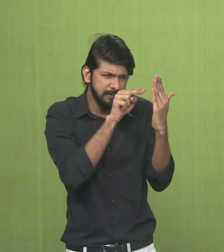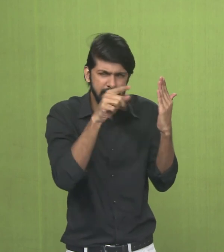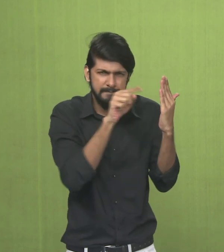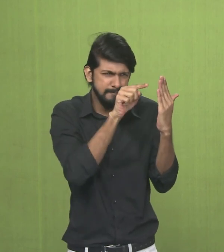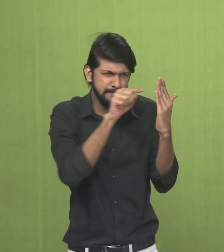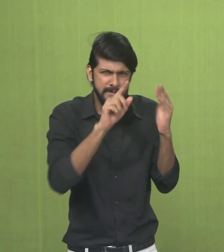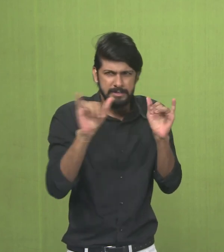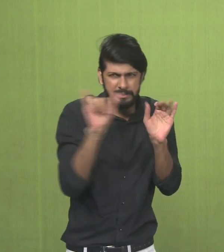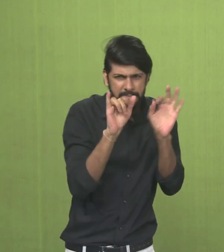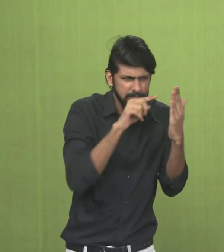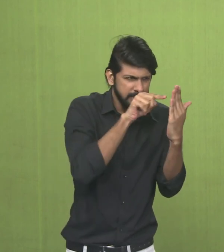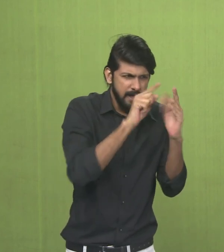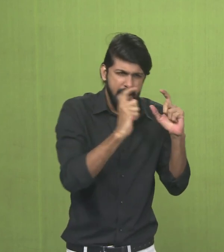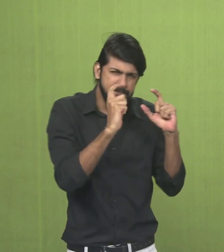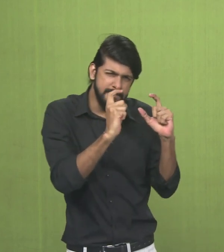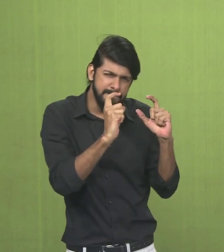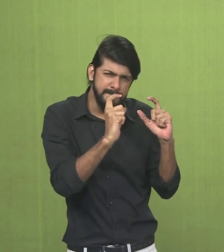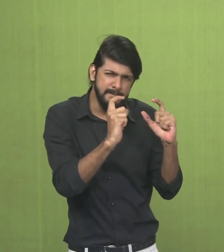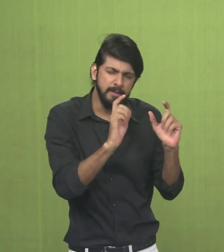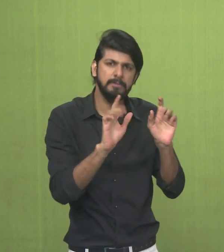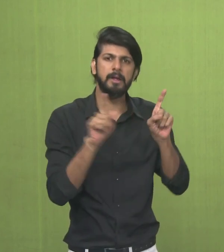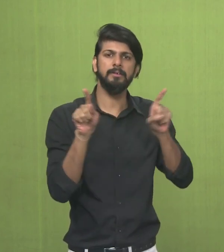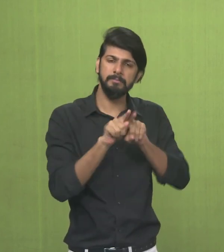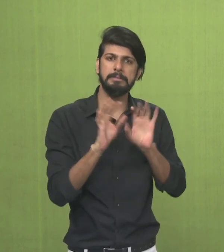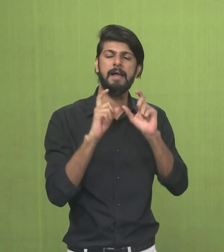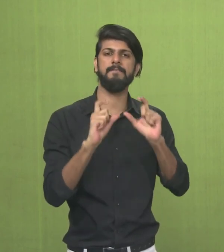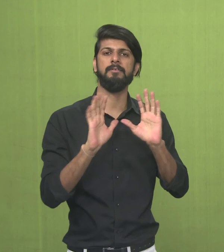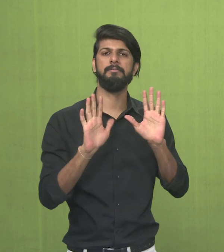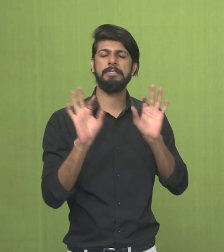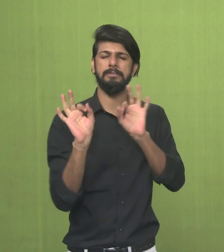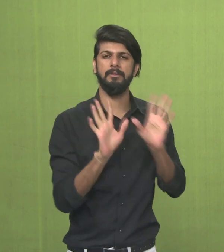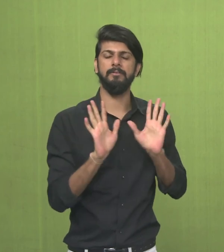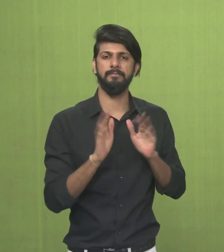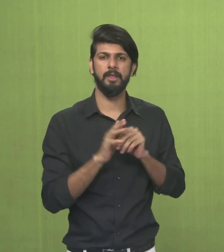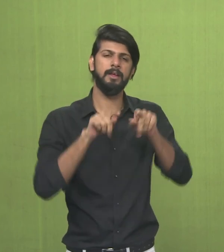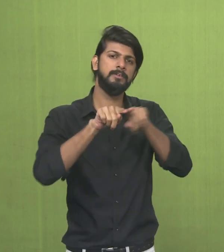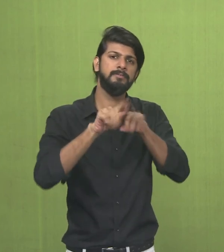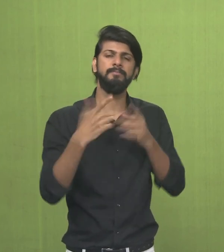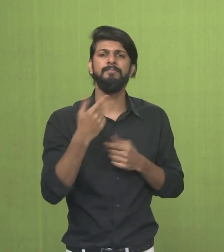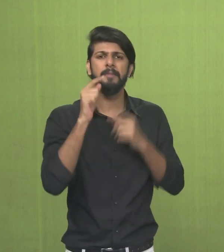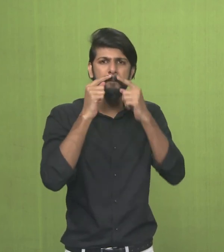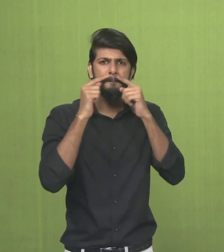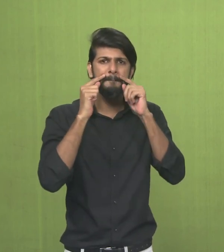Is to be very careful and precise when you are depicting something, features or